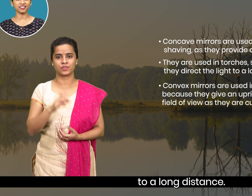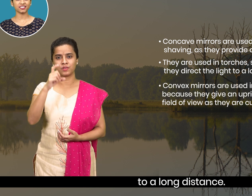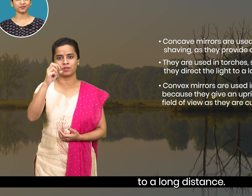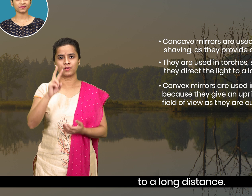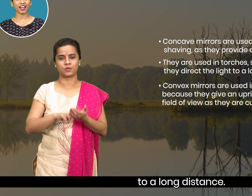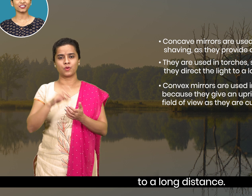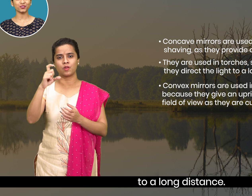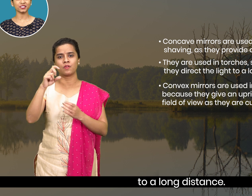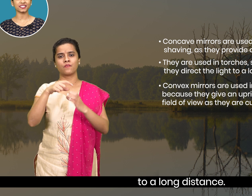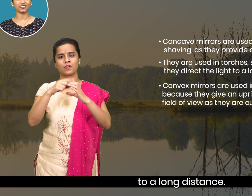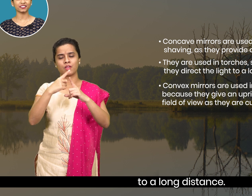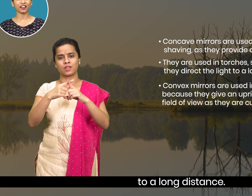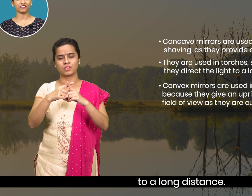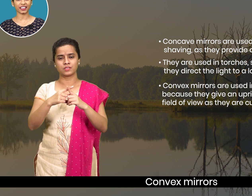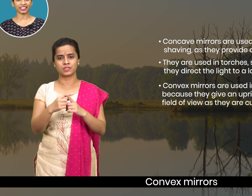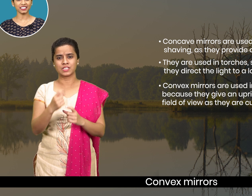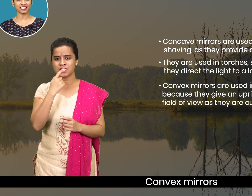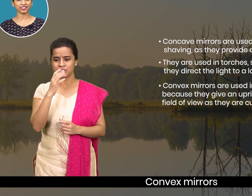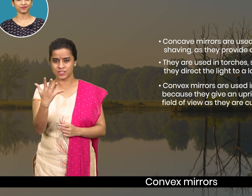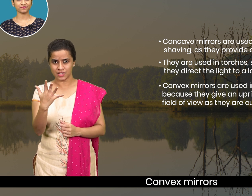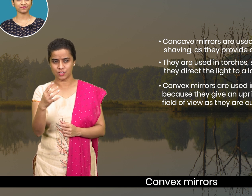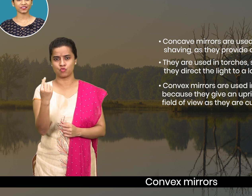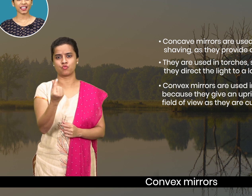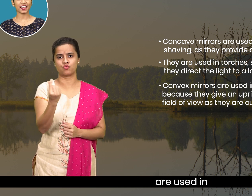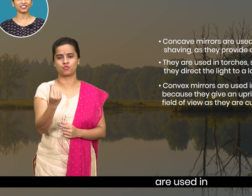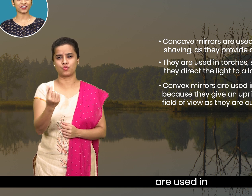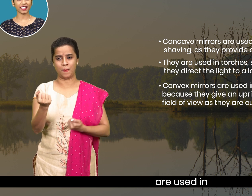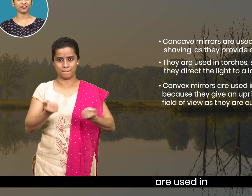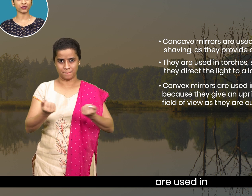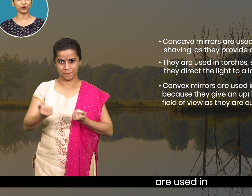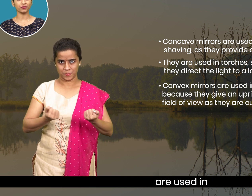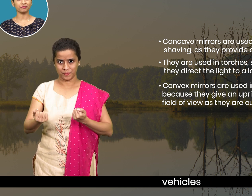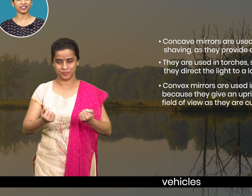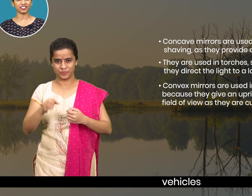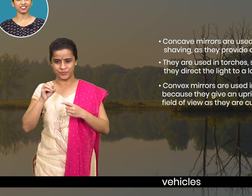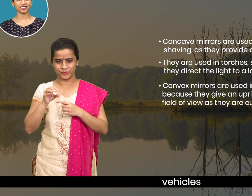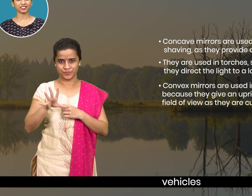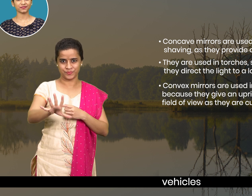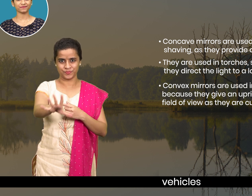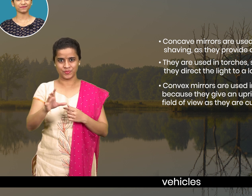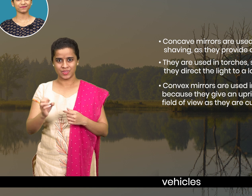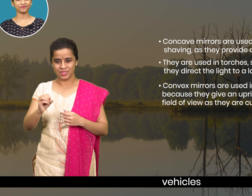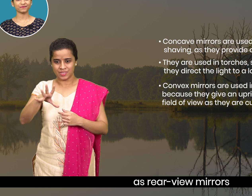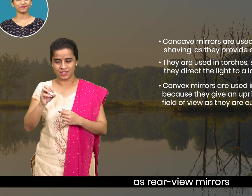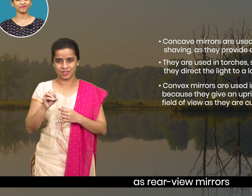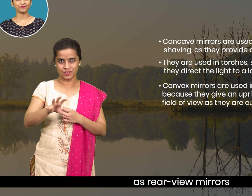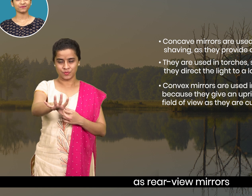Convex mirrors are used in vehicles as rear view mirrors